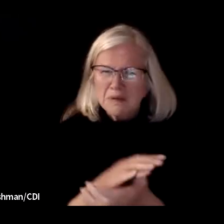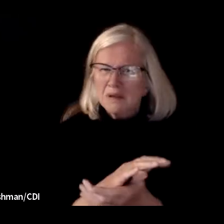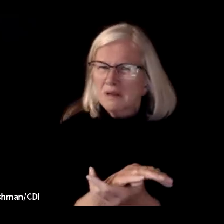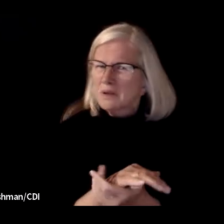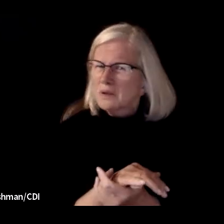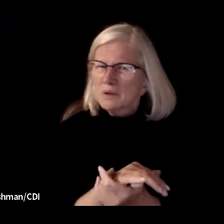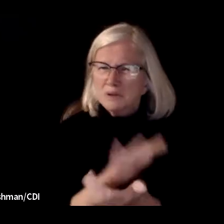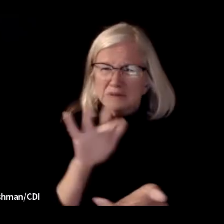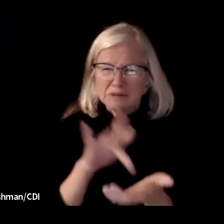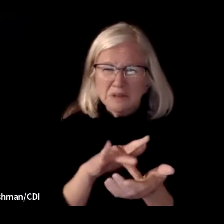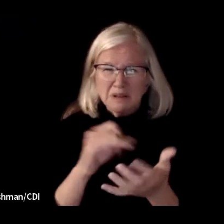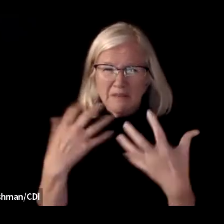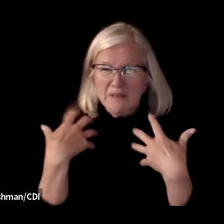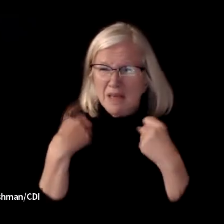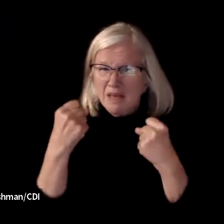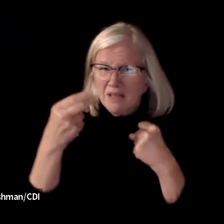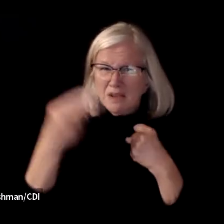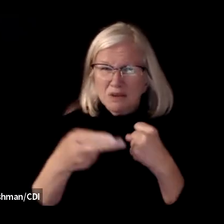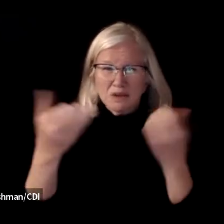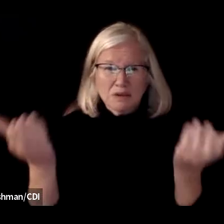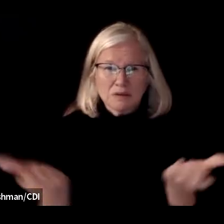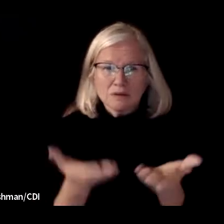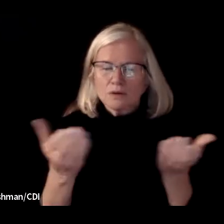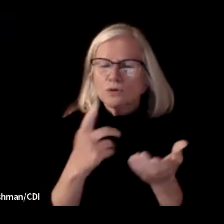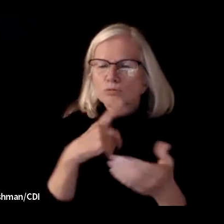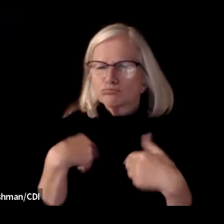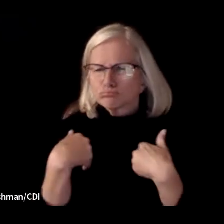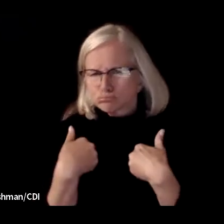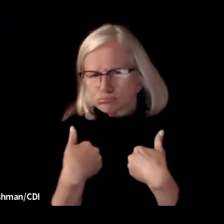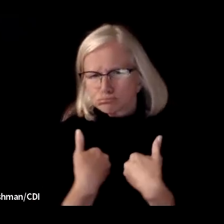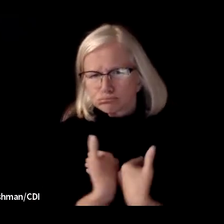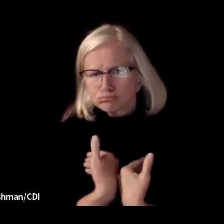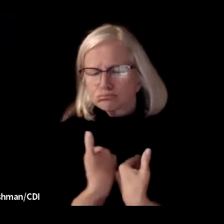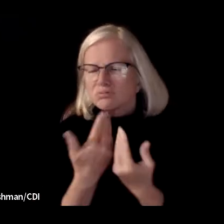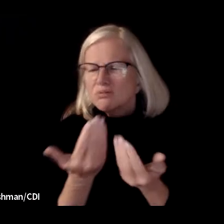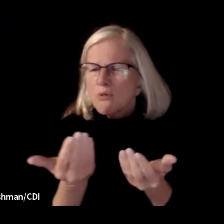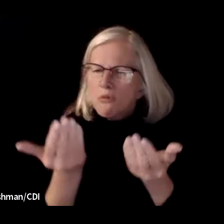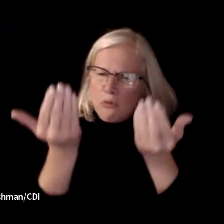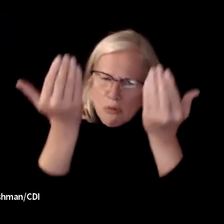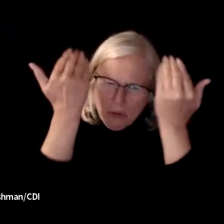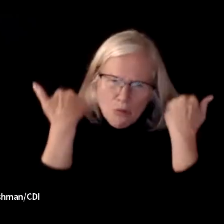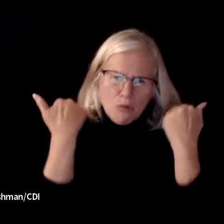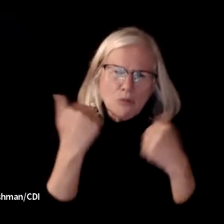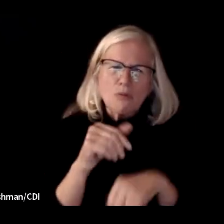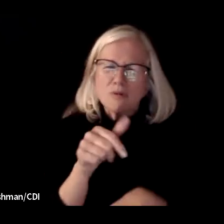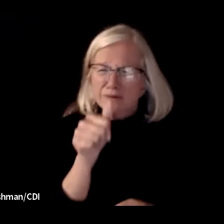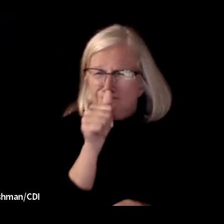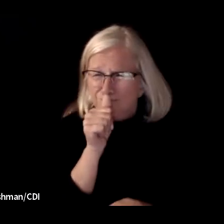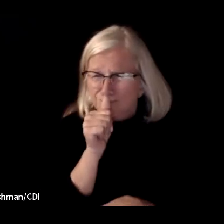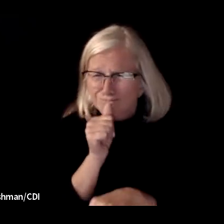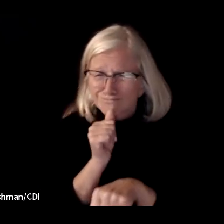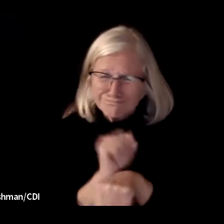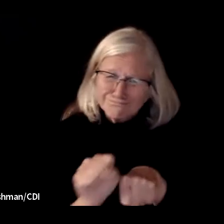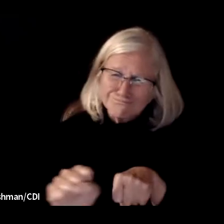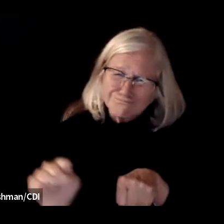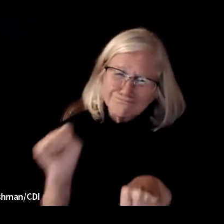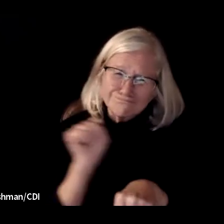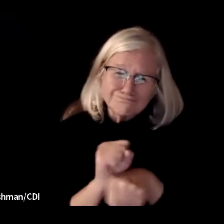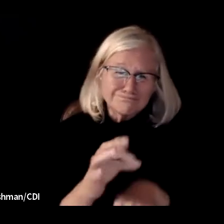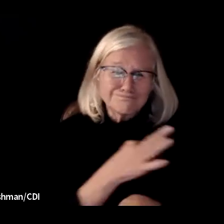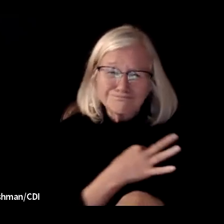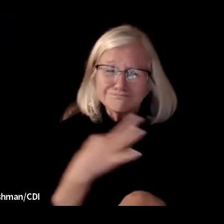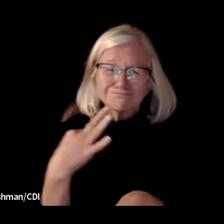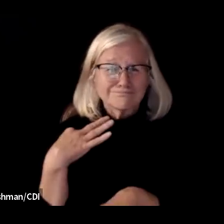both fulfilling, but it is also exhausting. Staffing is very tight. The staff are working to the